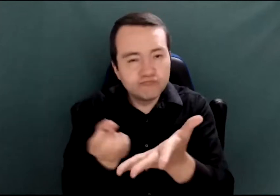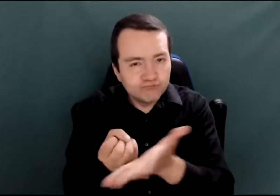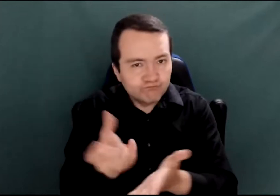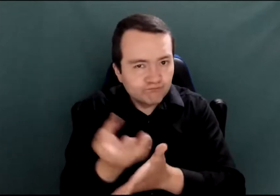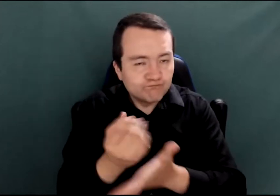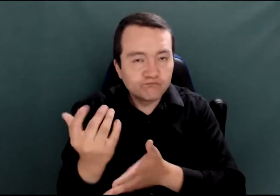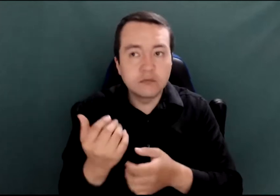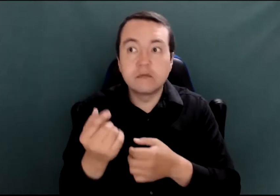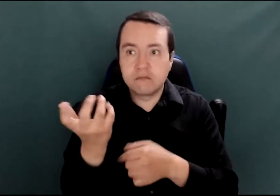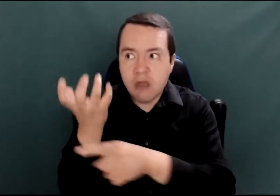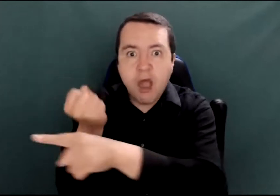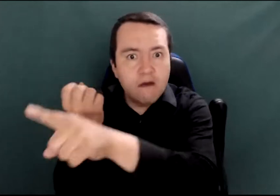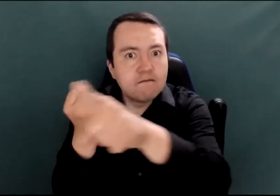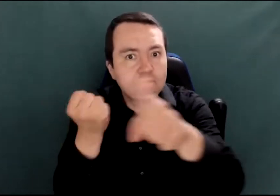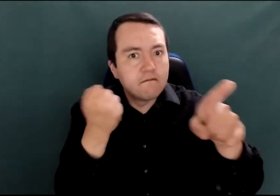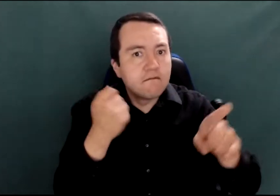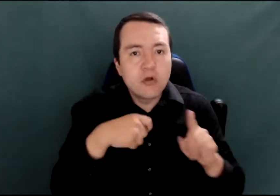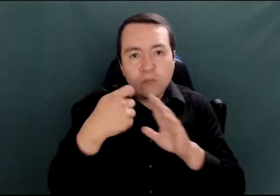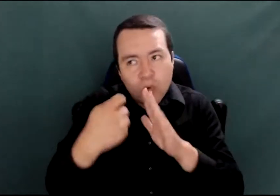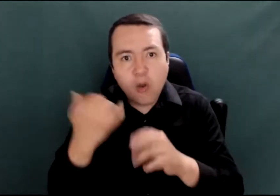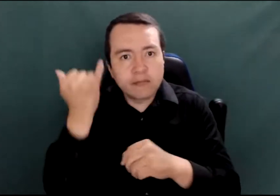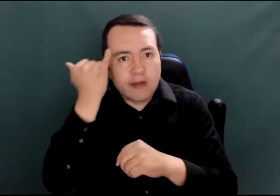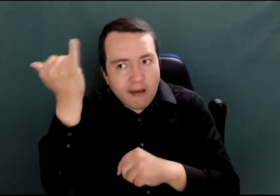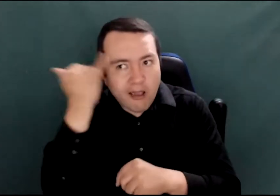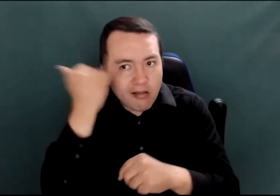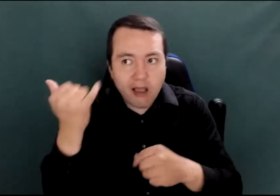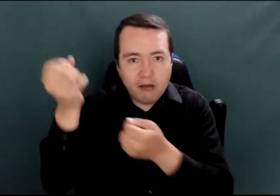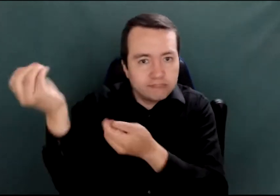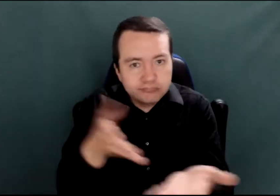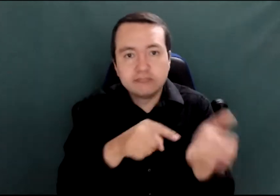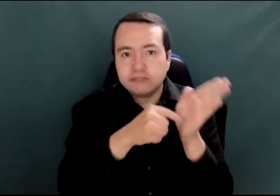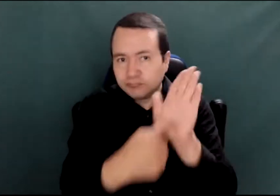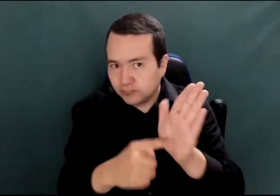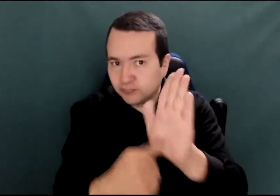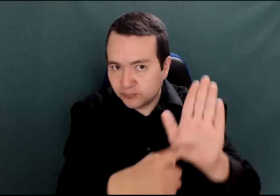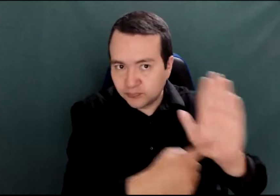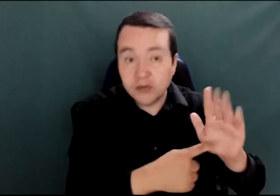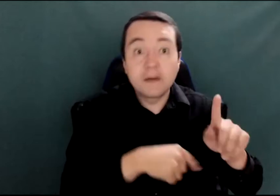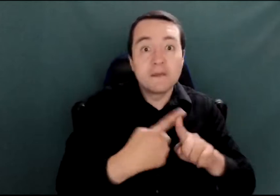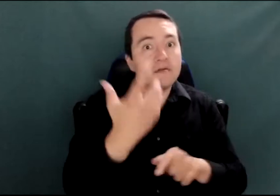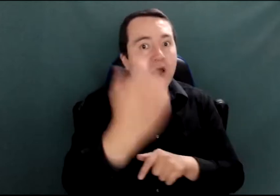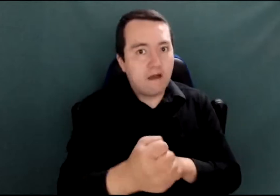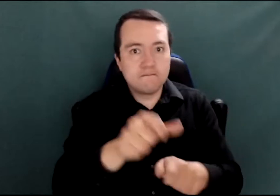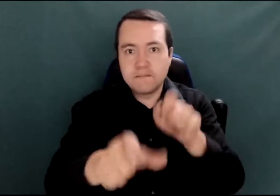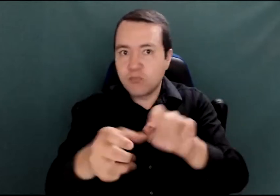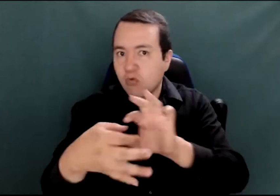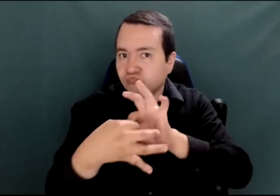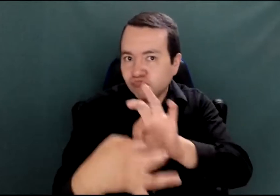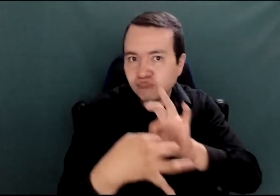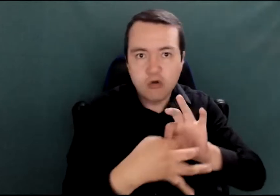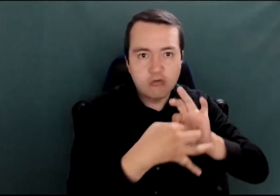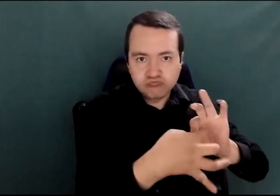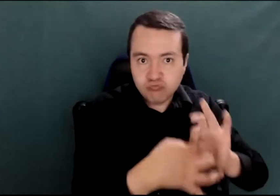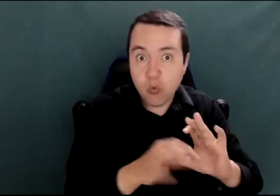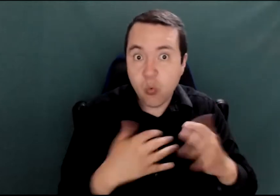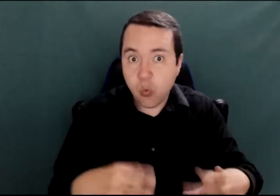to recognize a number of the initiatives that are being implemented with strategic partners and allies who